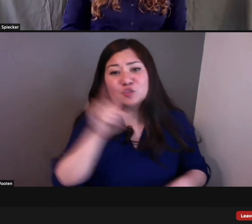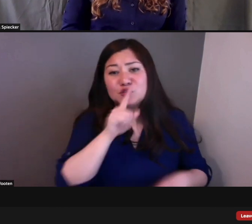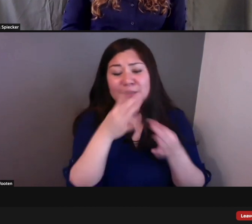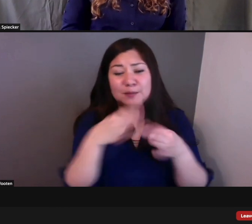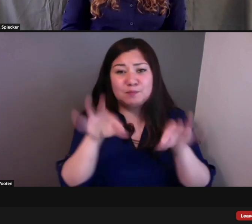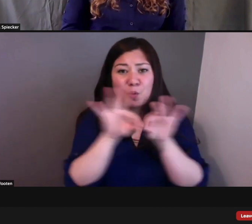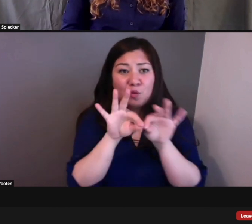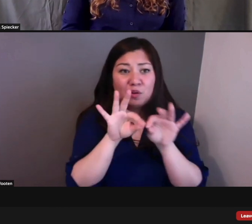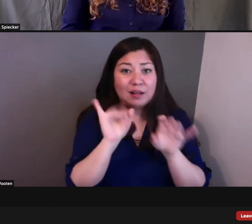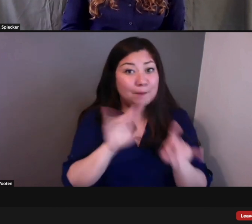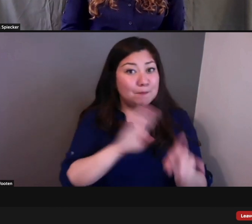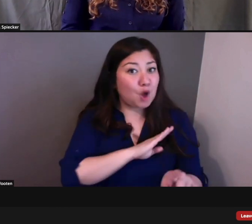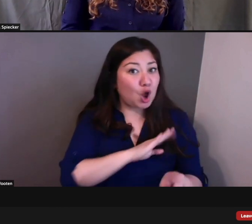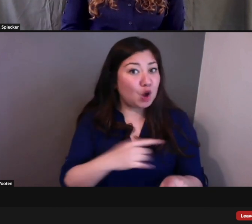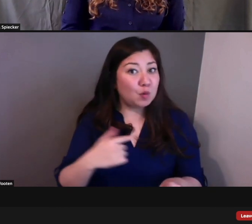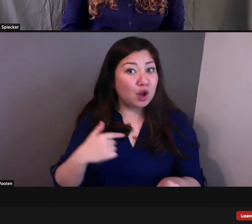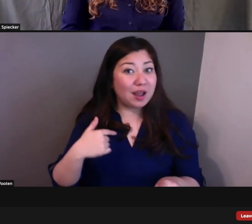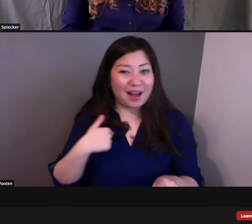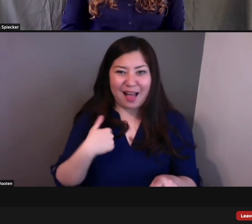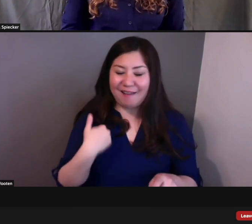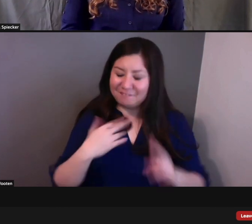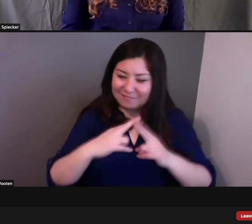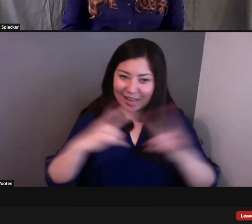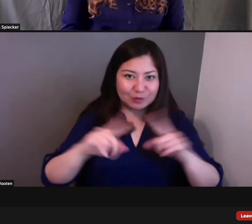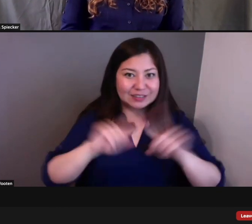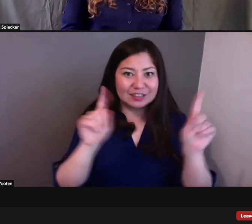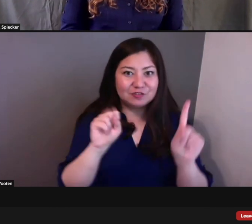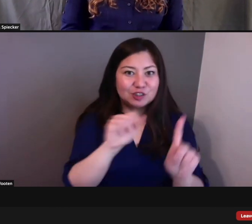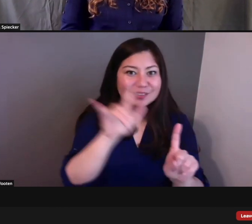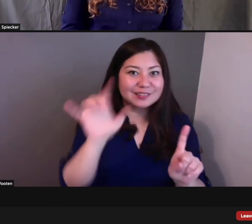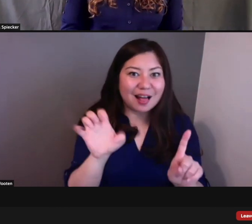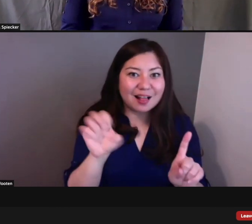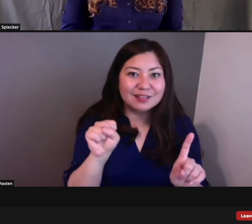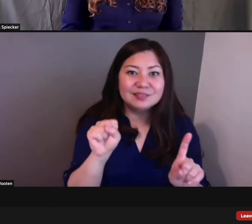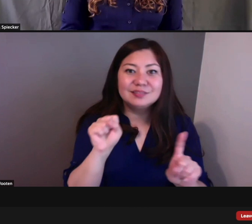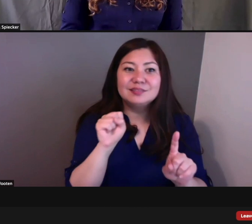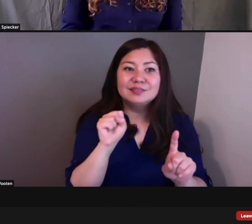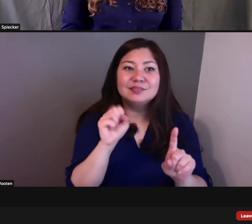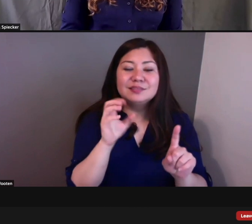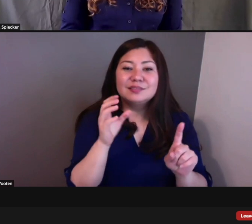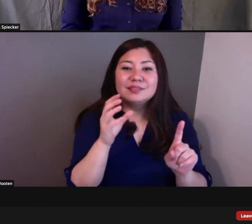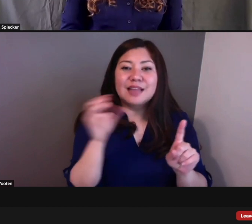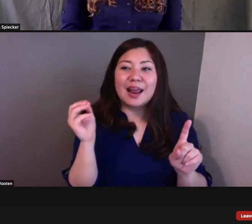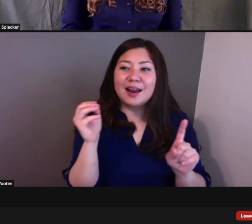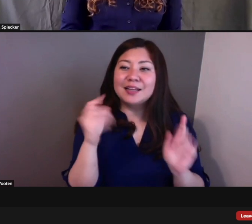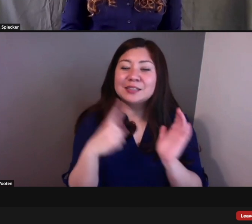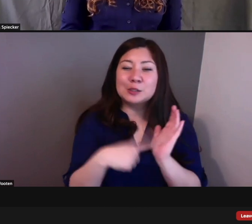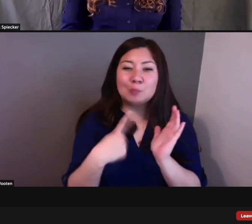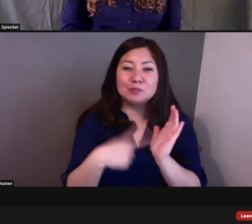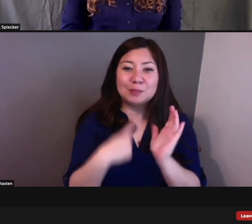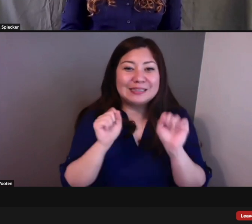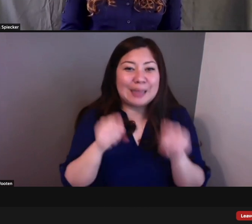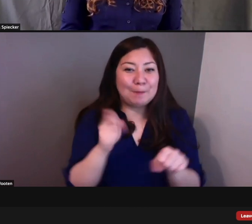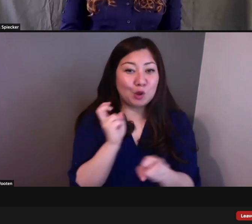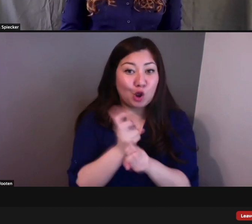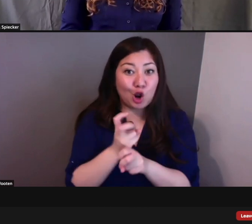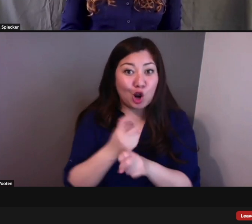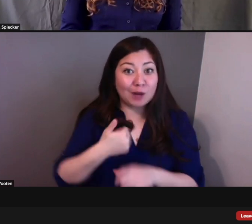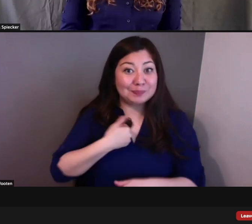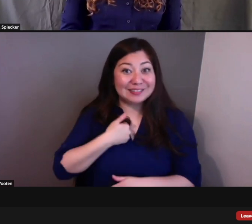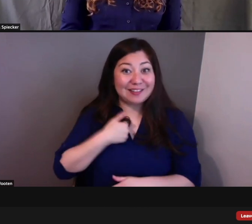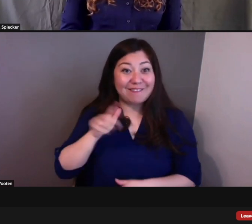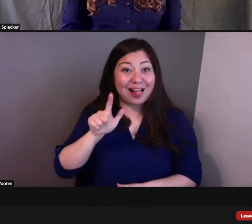videos. So we had to figure out how we wanted to portray the story and express it. So sometimes we had